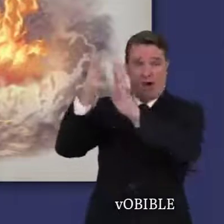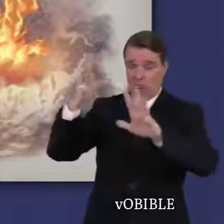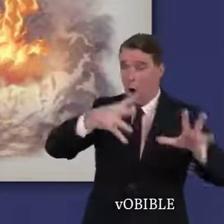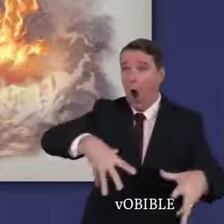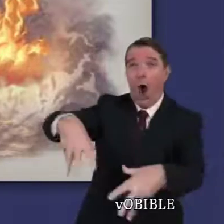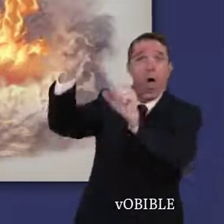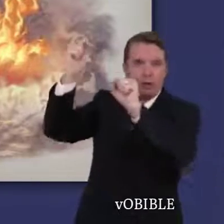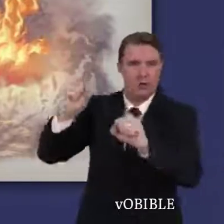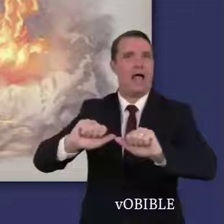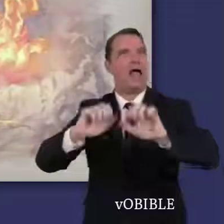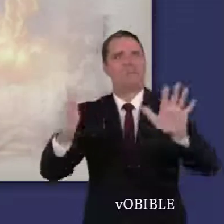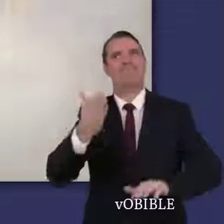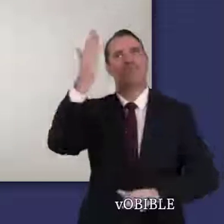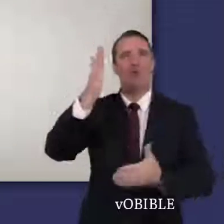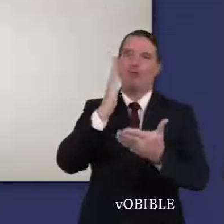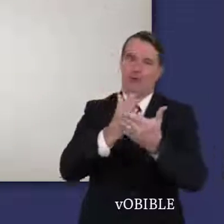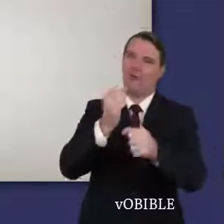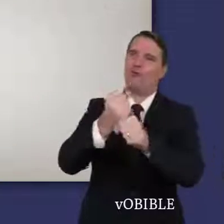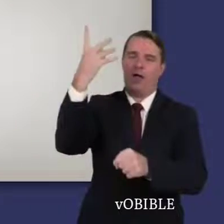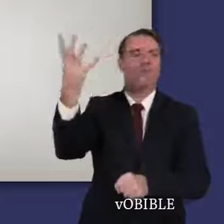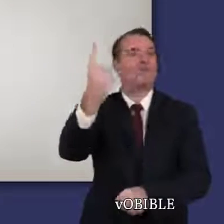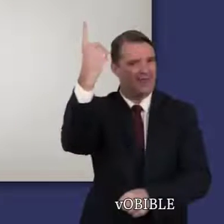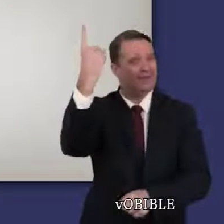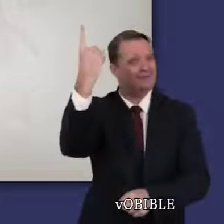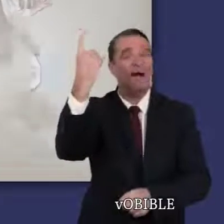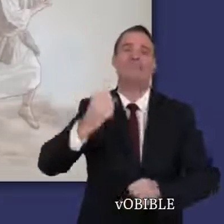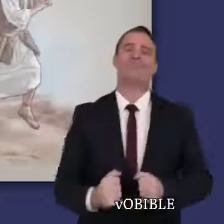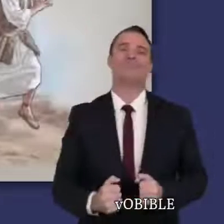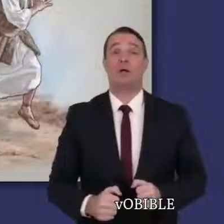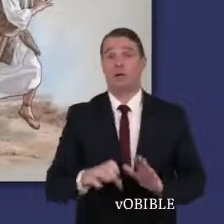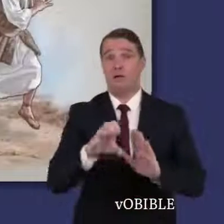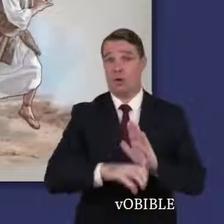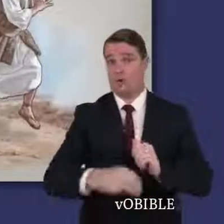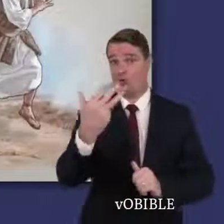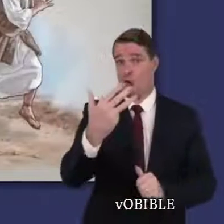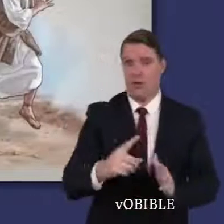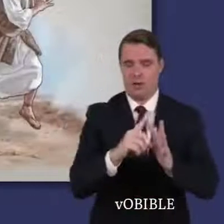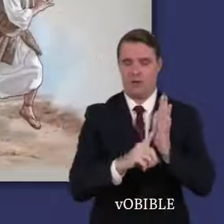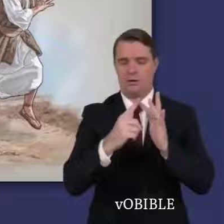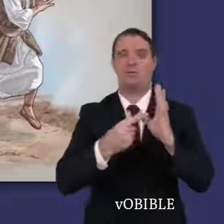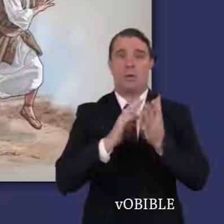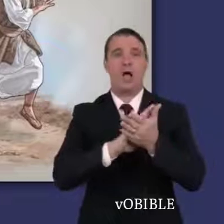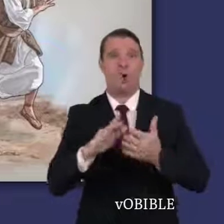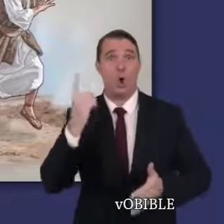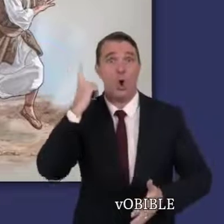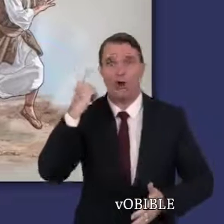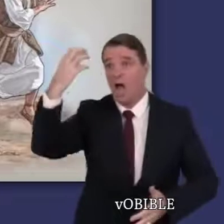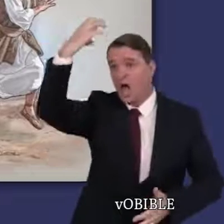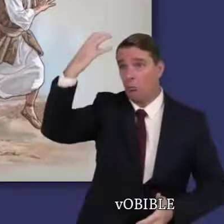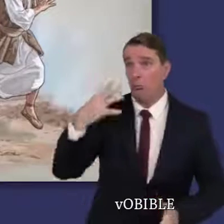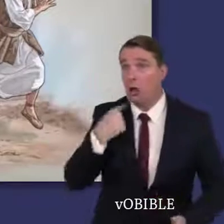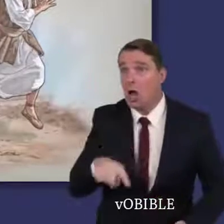the true God. In chapter 19, Elijah flees for his life when he receives a death threat